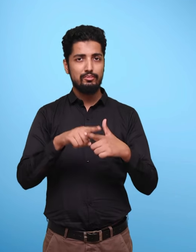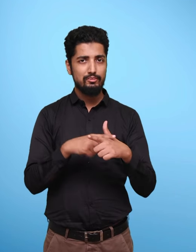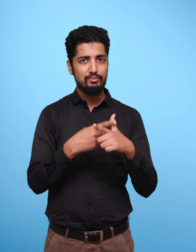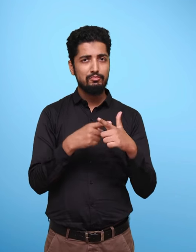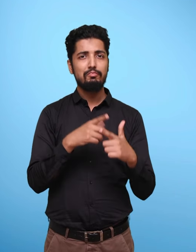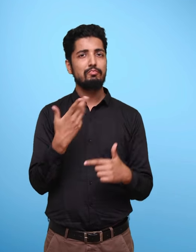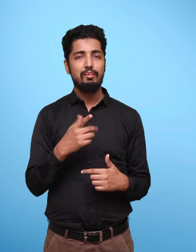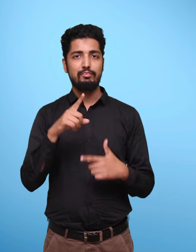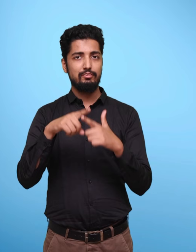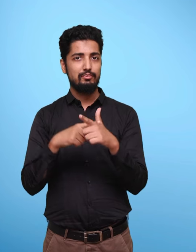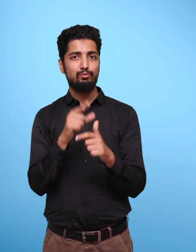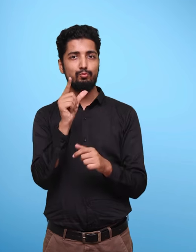J is for jug,